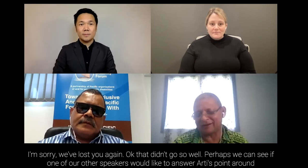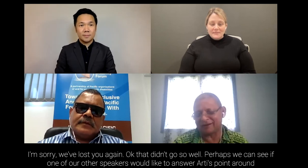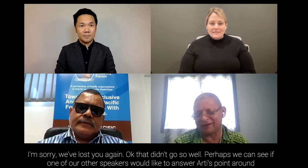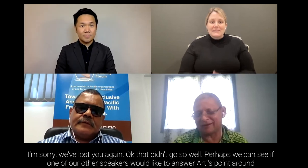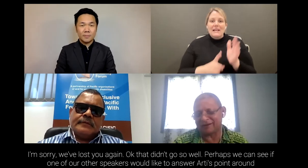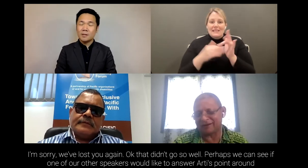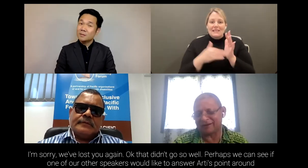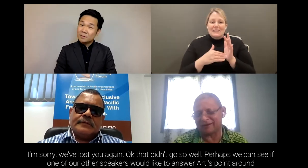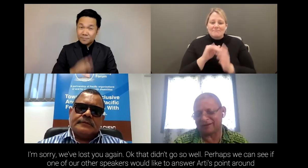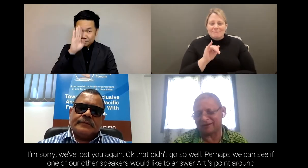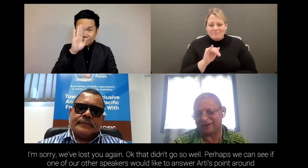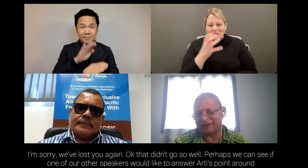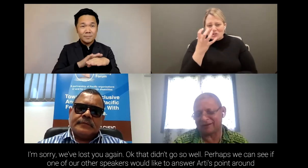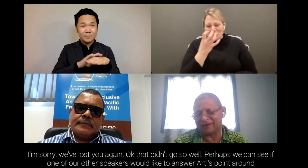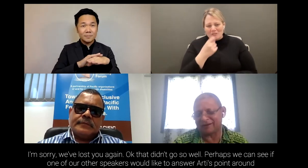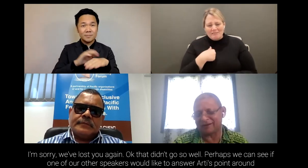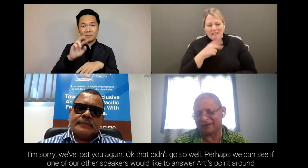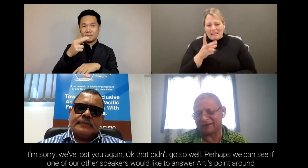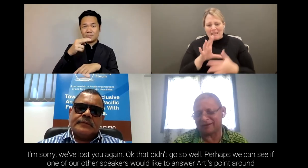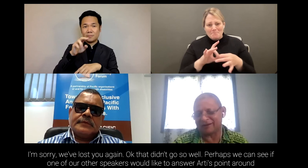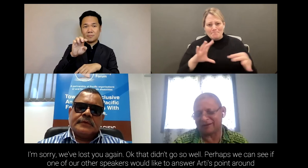I'm sorry, Rima, we've lost you again.